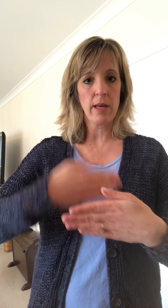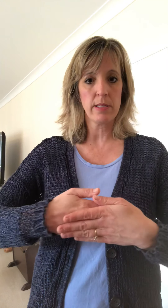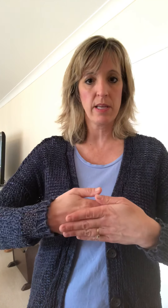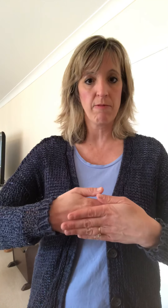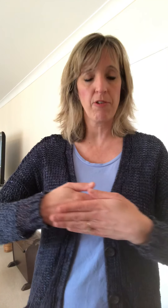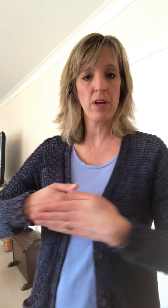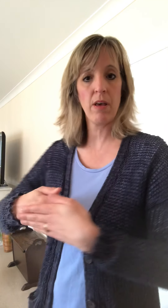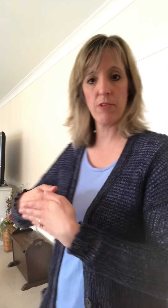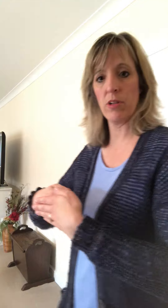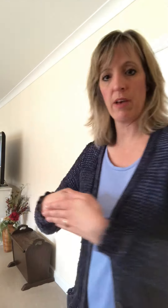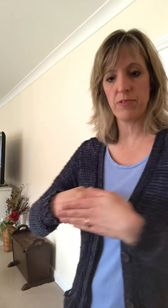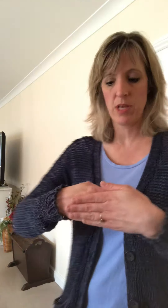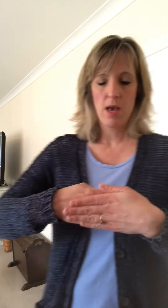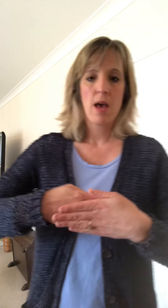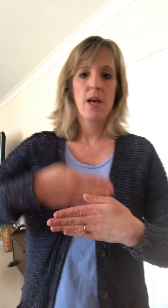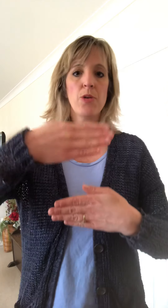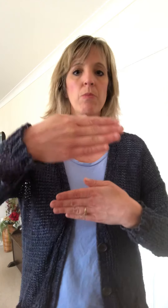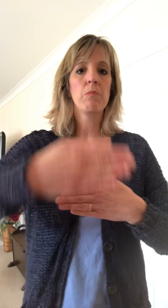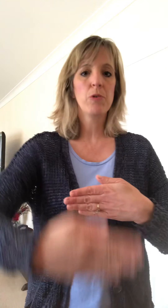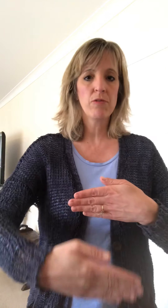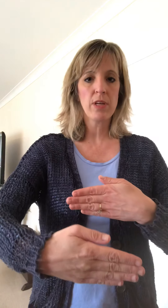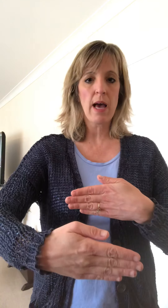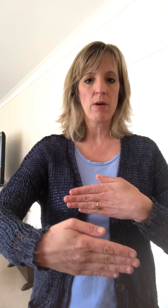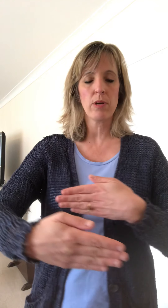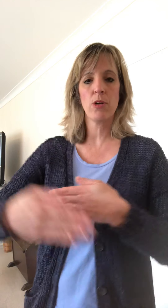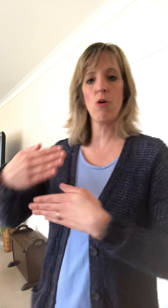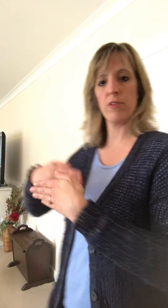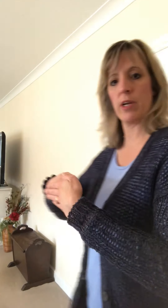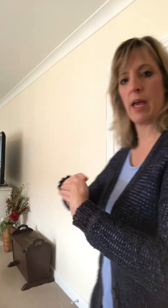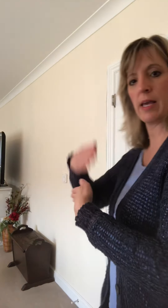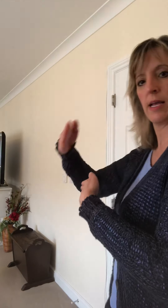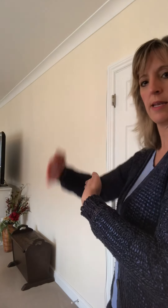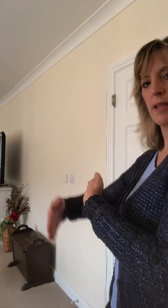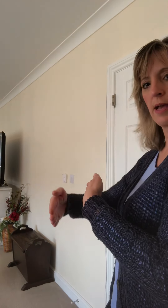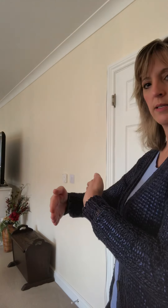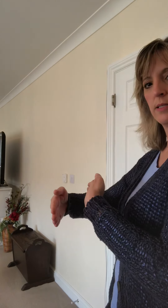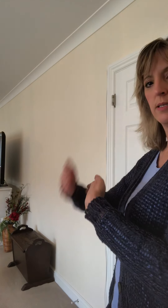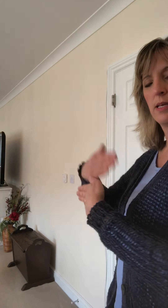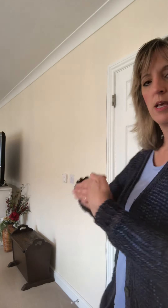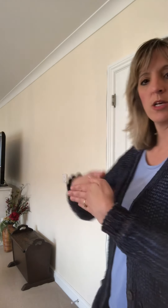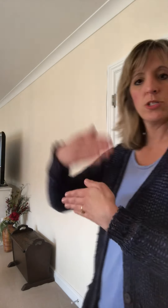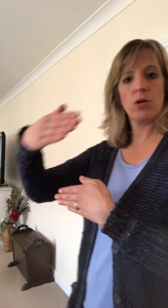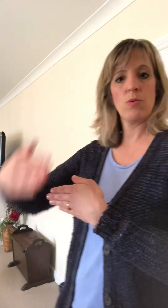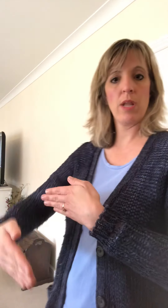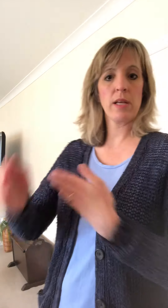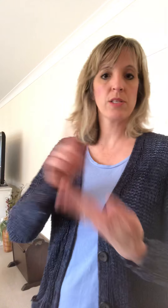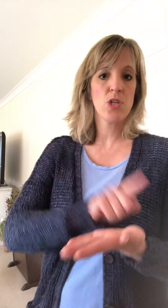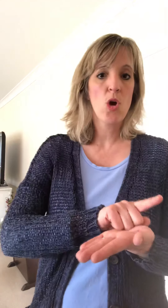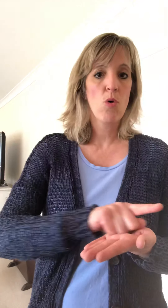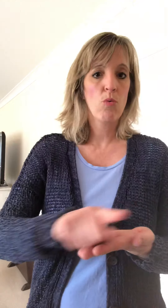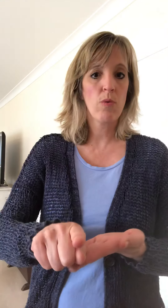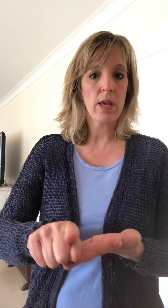hand in front of your left and you move it out and over, okay? Next. So next